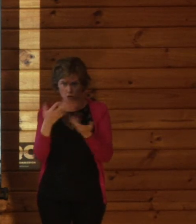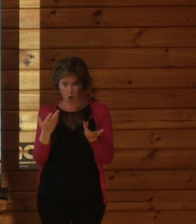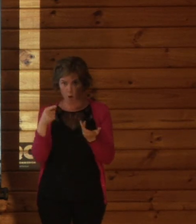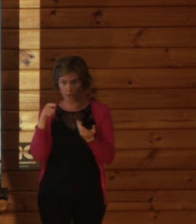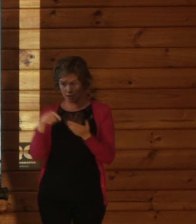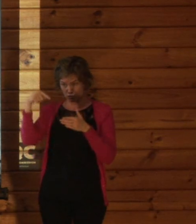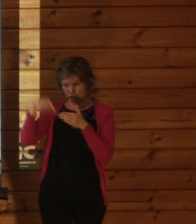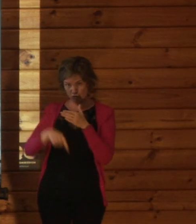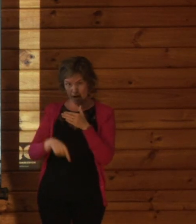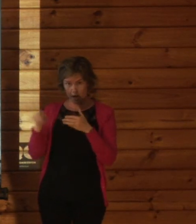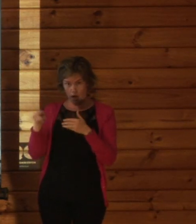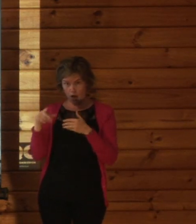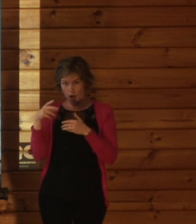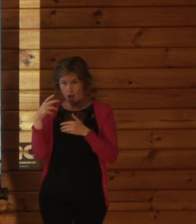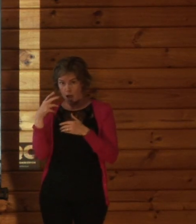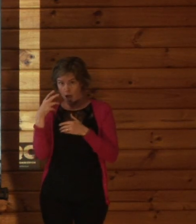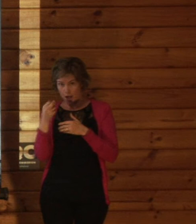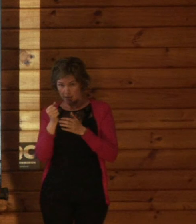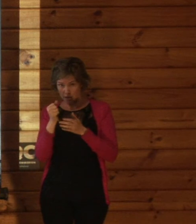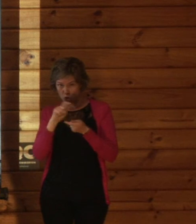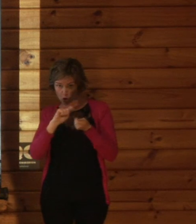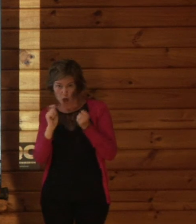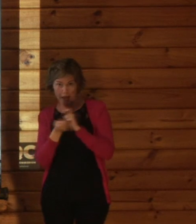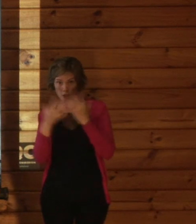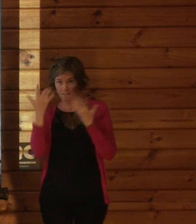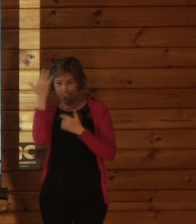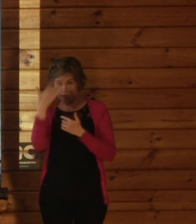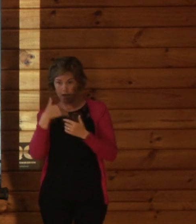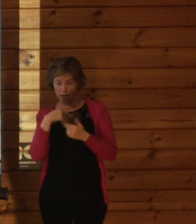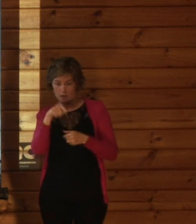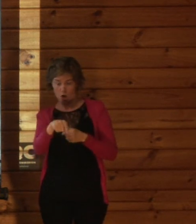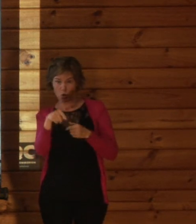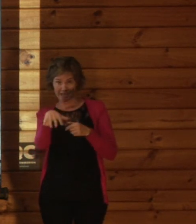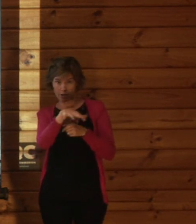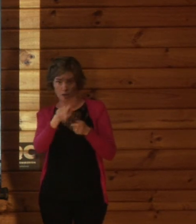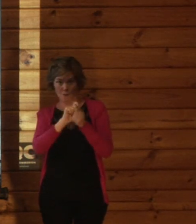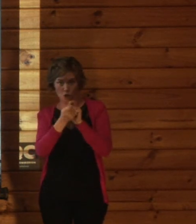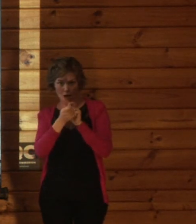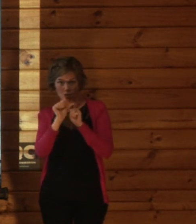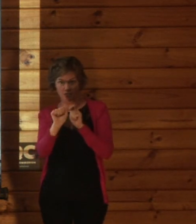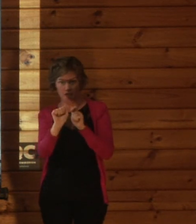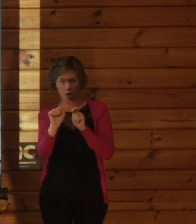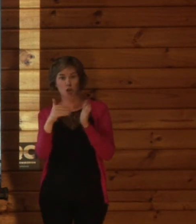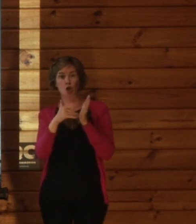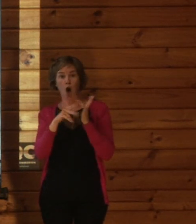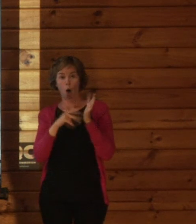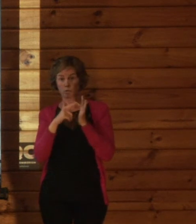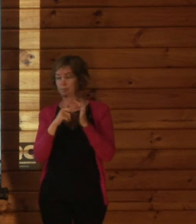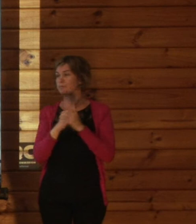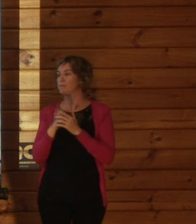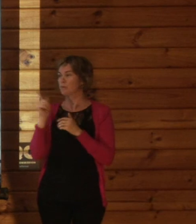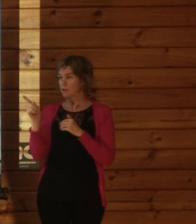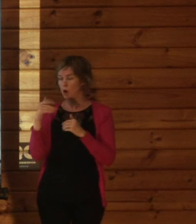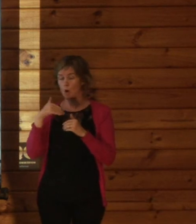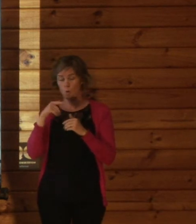reassigning? Yes. Those technical categories were about the need to go and do drilling. Mm-hmm. And if you go and do some drilling on that